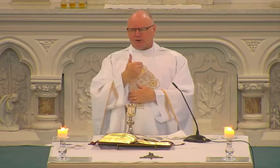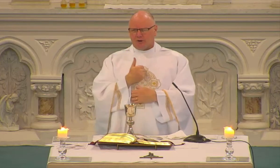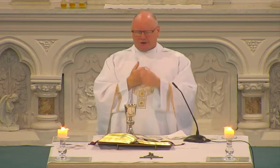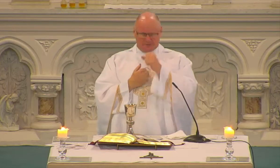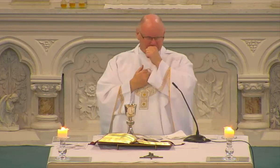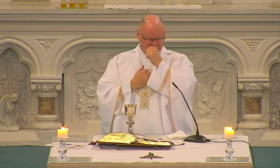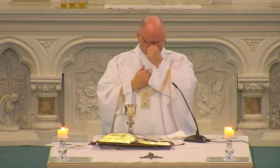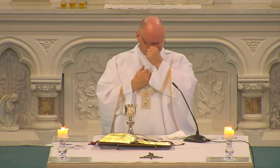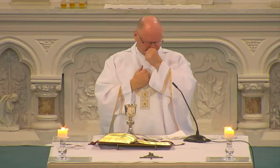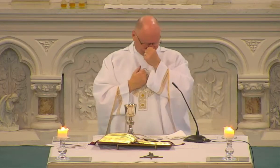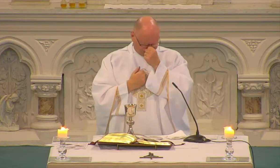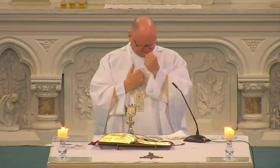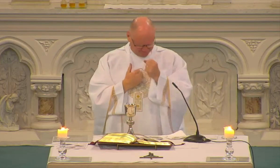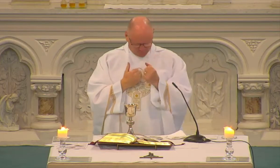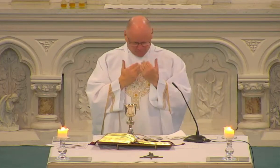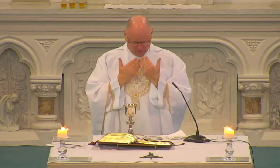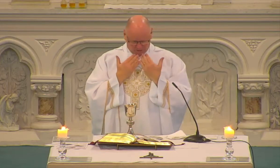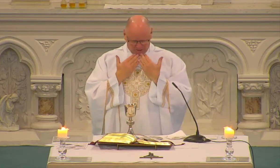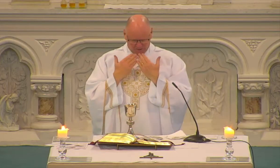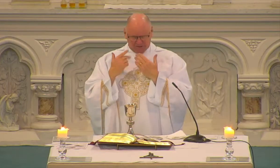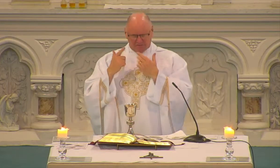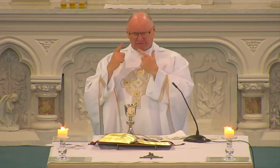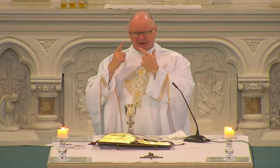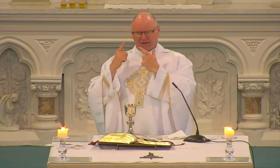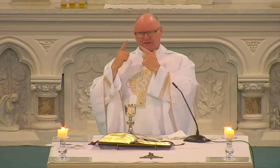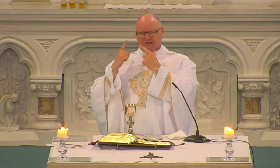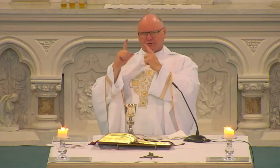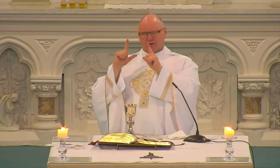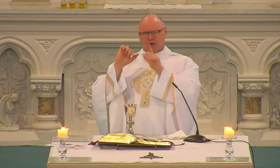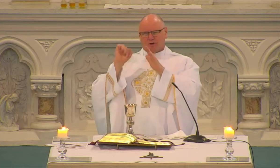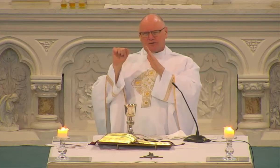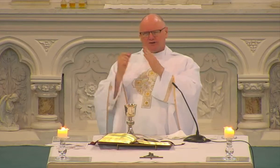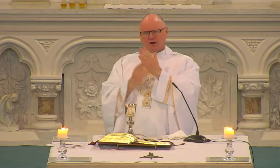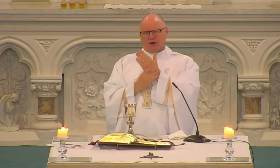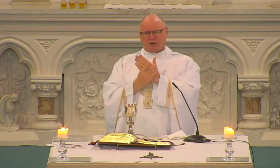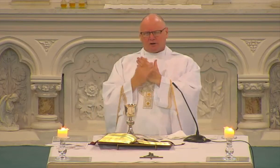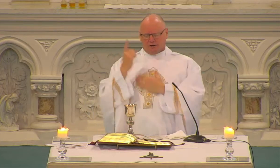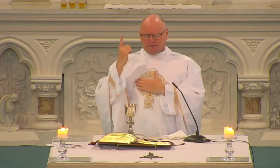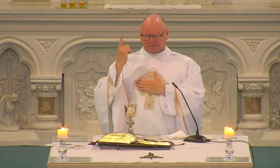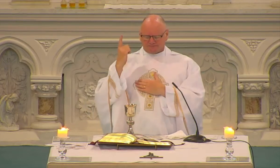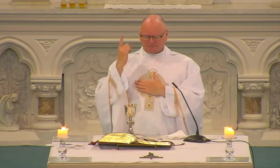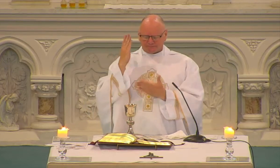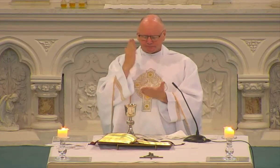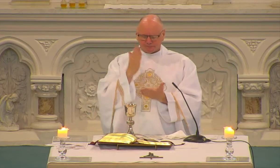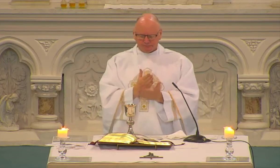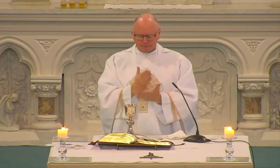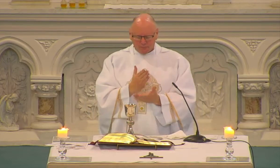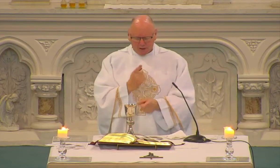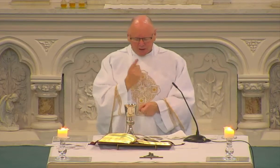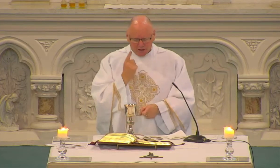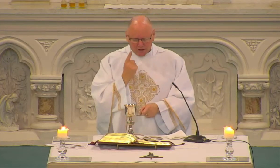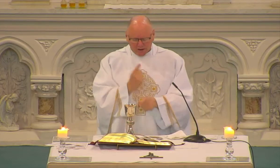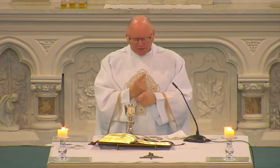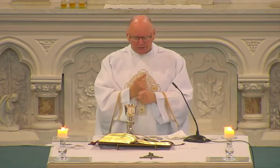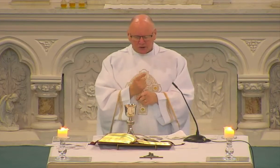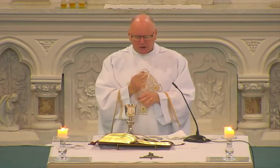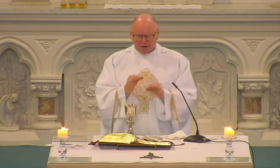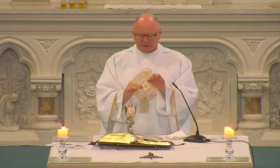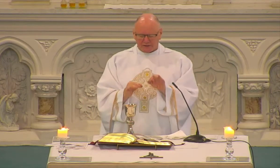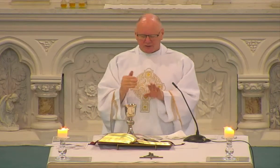hearts. Let us give thanks to the Lord our God. It is truly right and just,